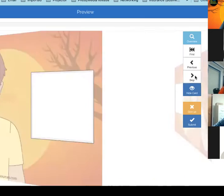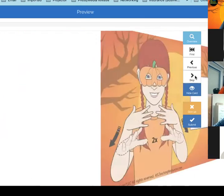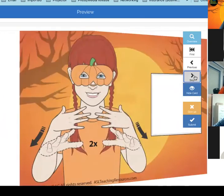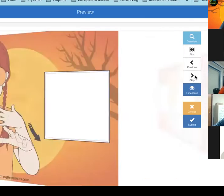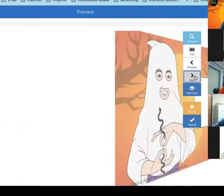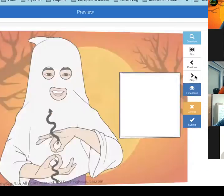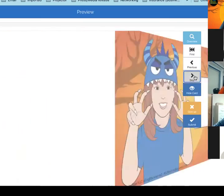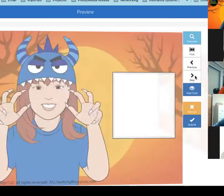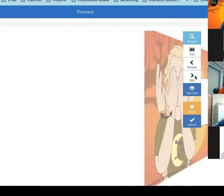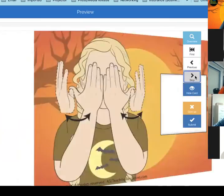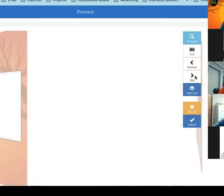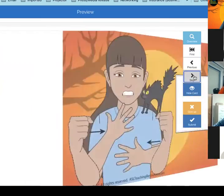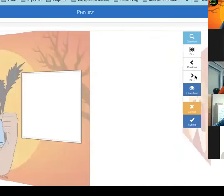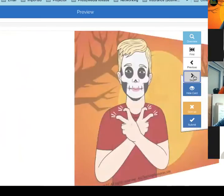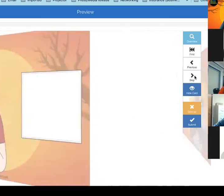then we go on.